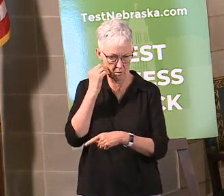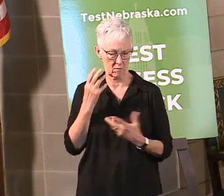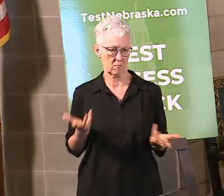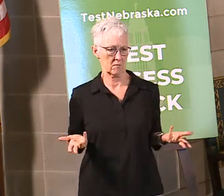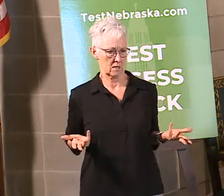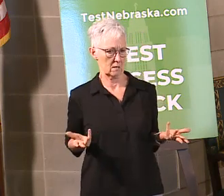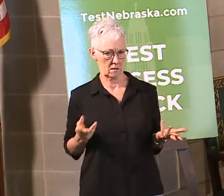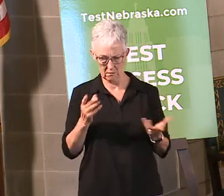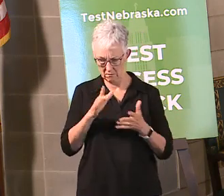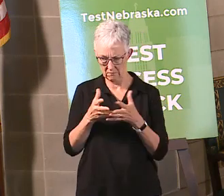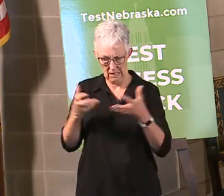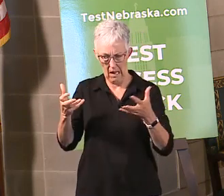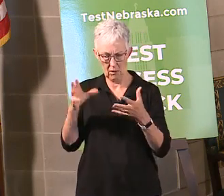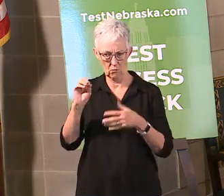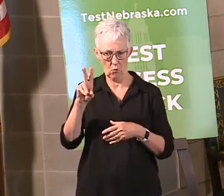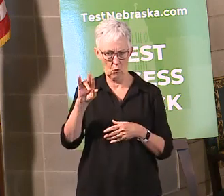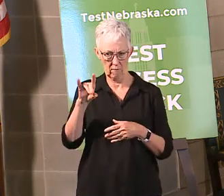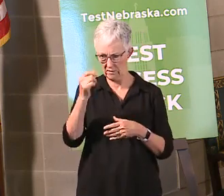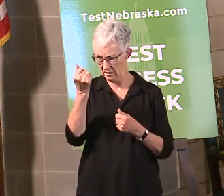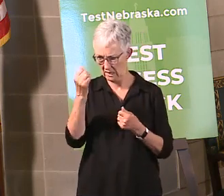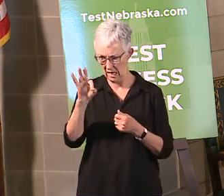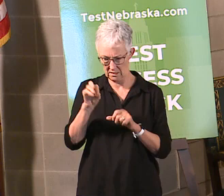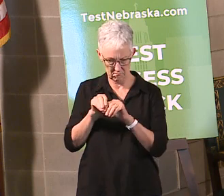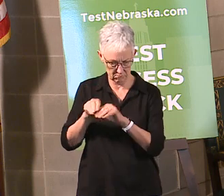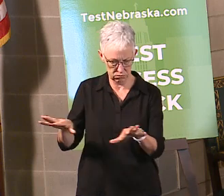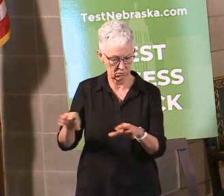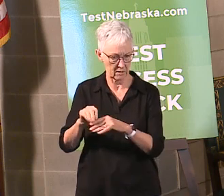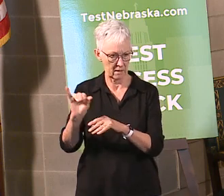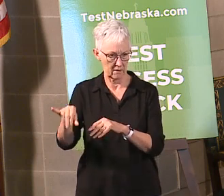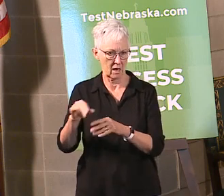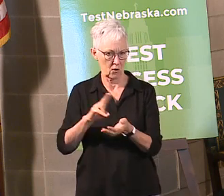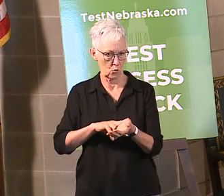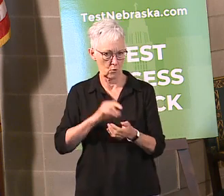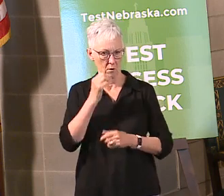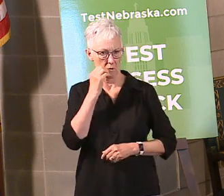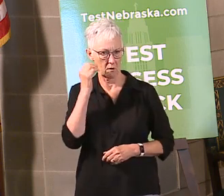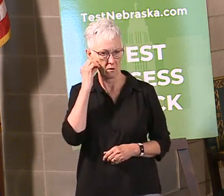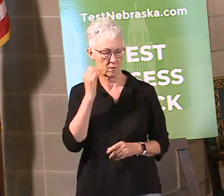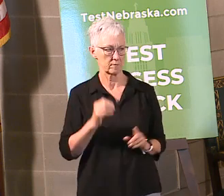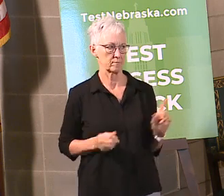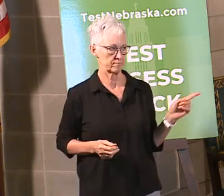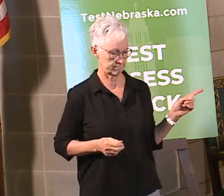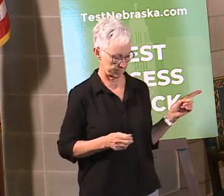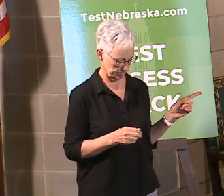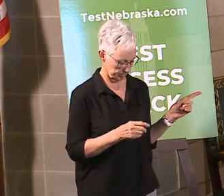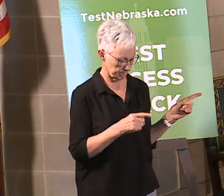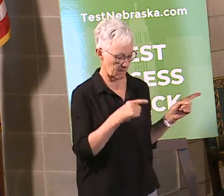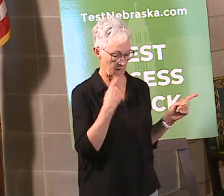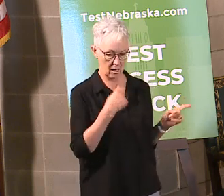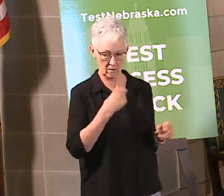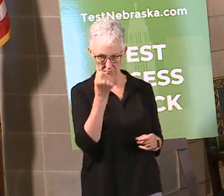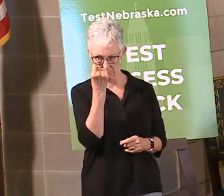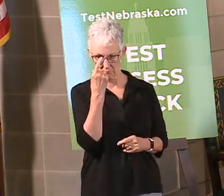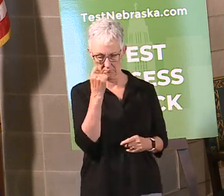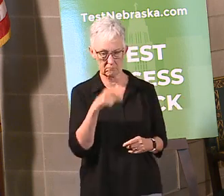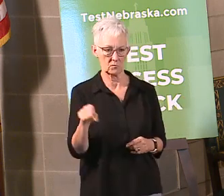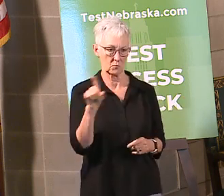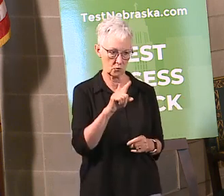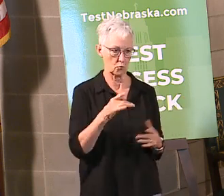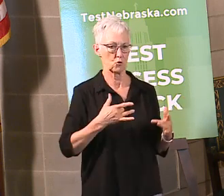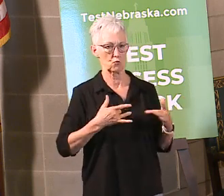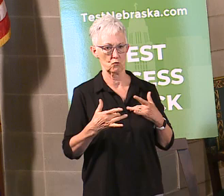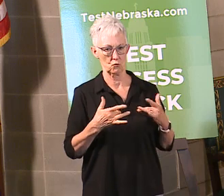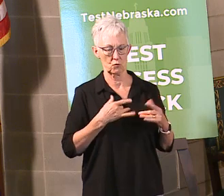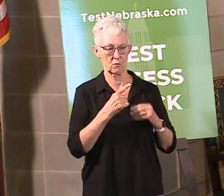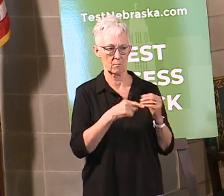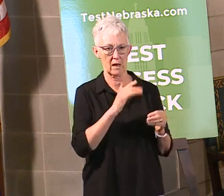that there's a lot going on with regard to your loved one. We are working with these care facilities to be able to make sure they can continue to provide the care